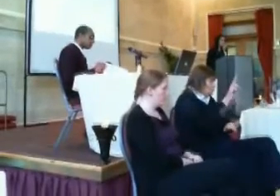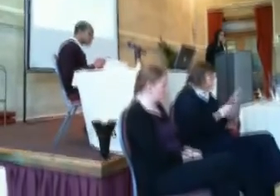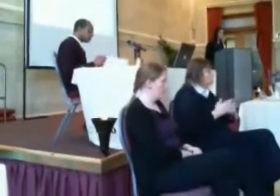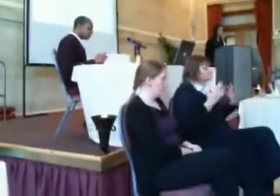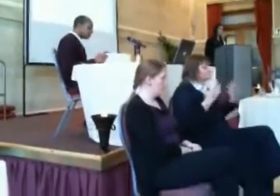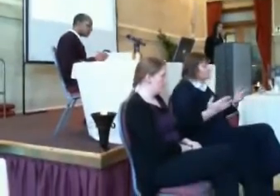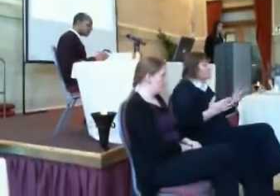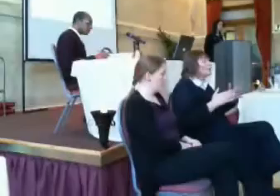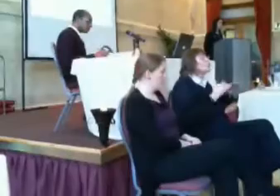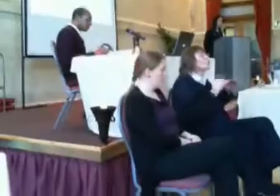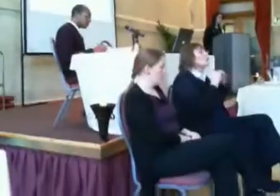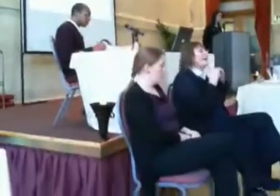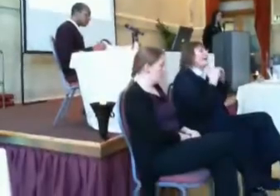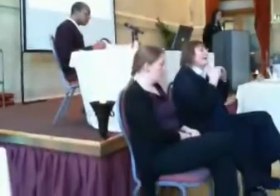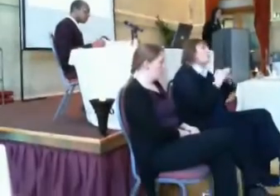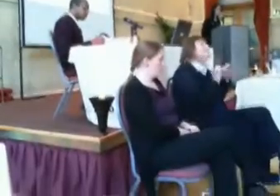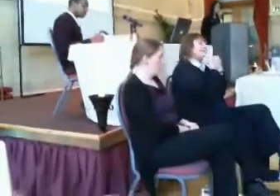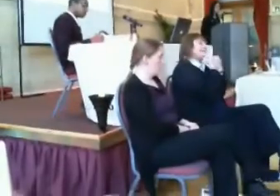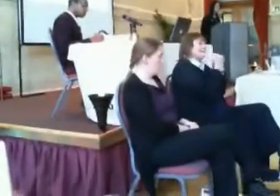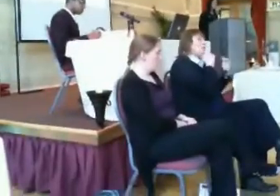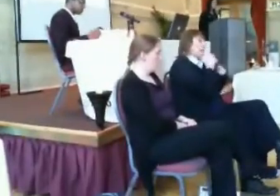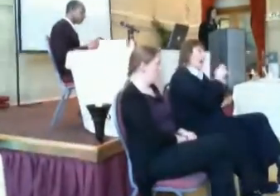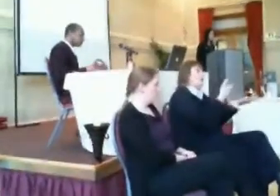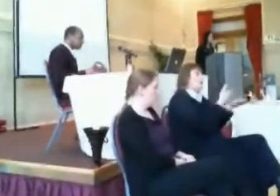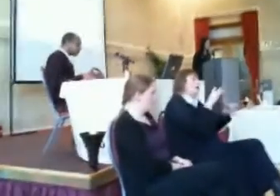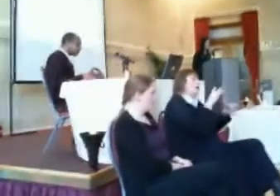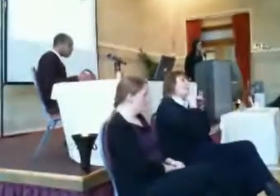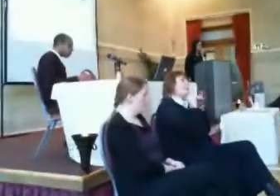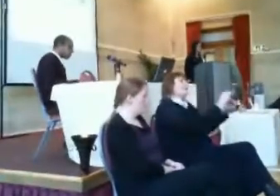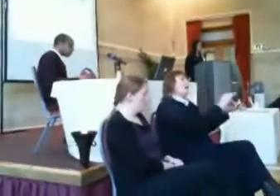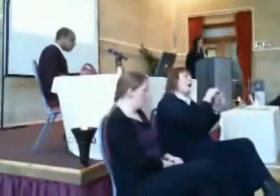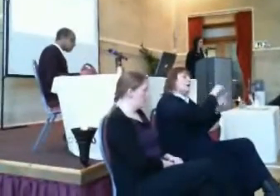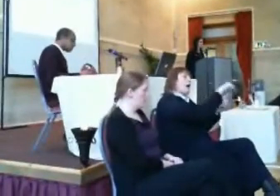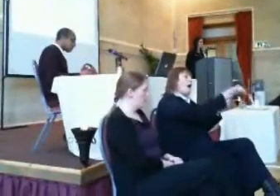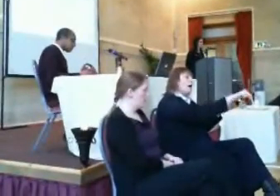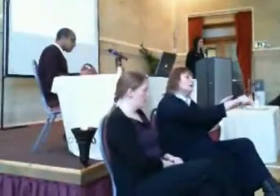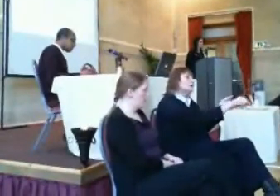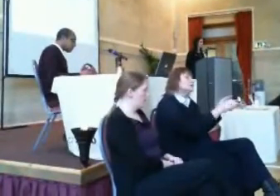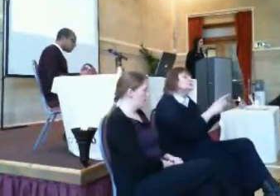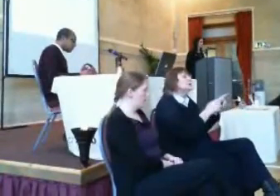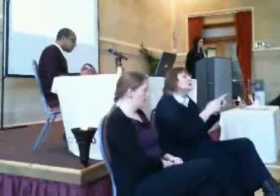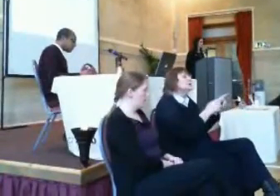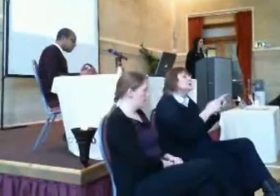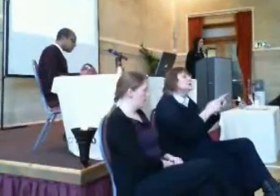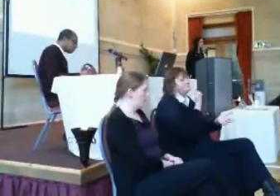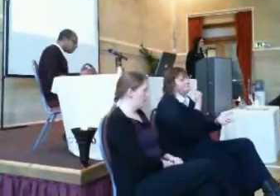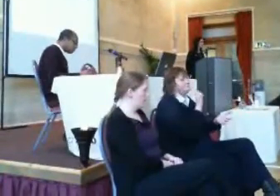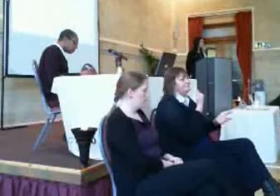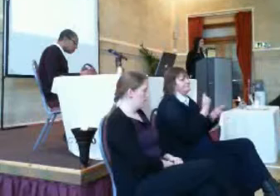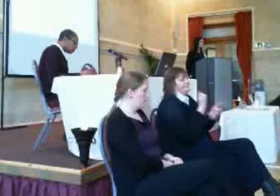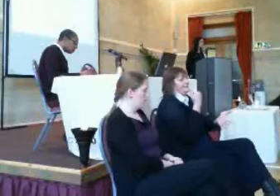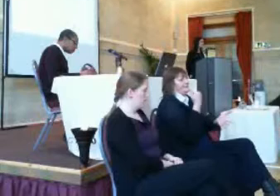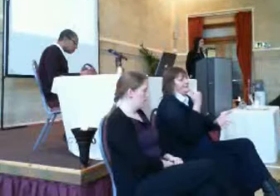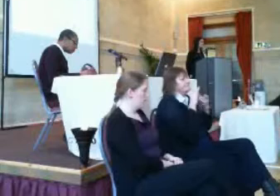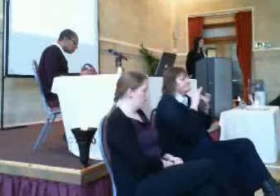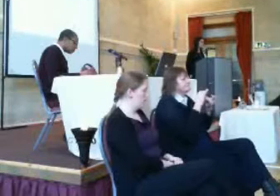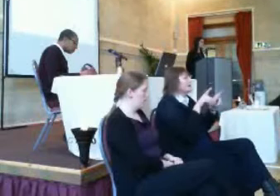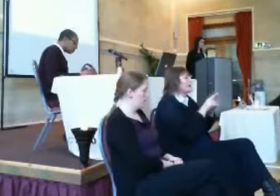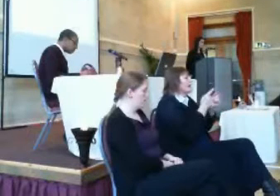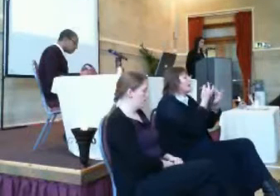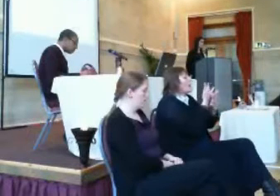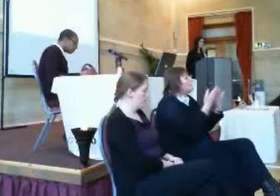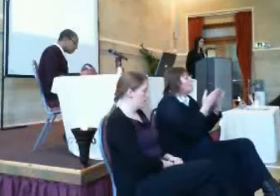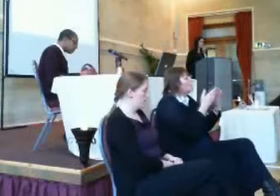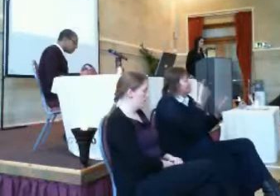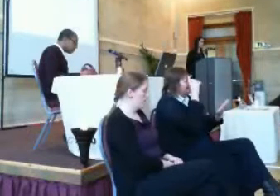team will keep working with our partners. We've got a fantastic foundation, such as people from the Multi-Faith